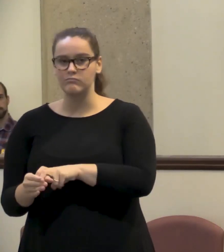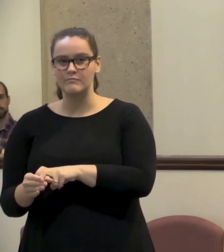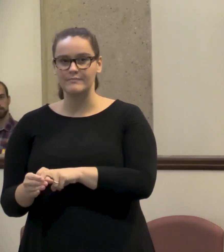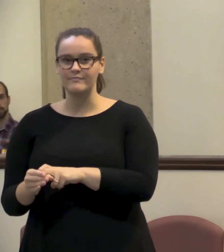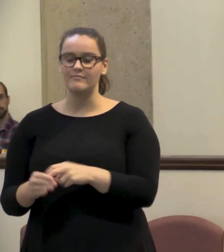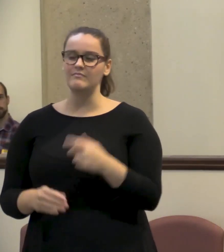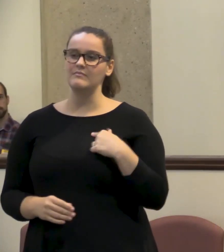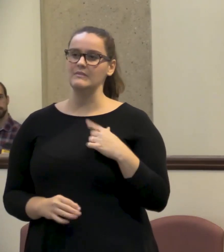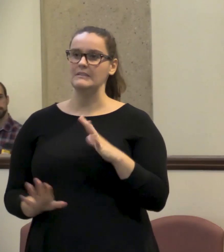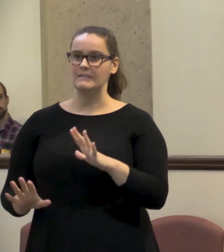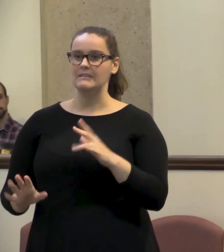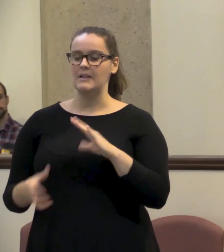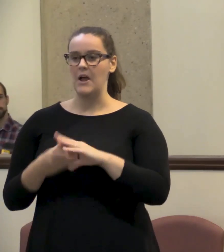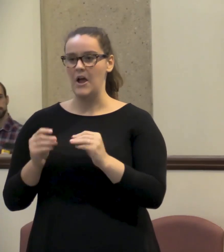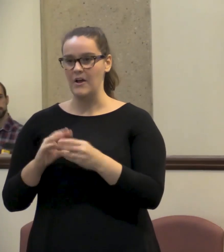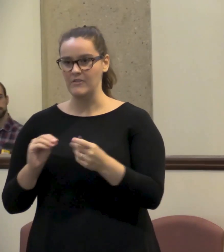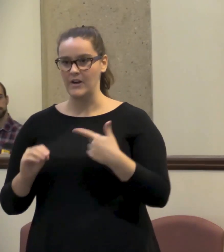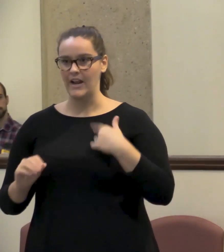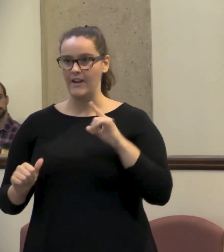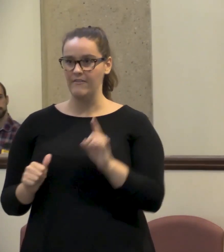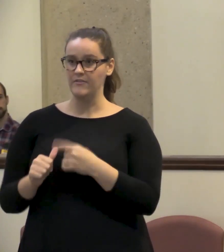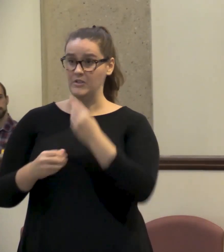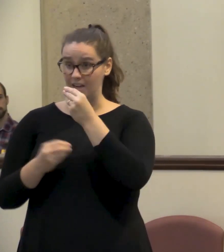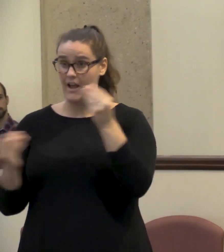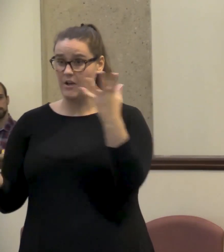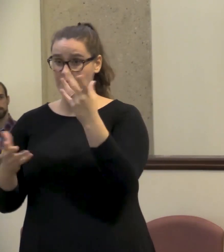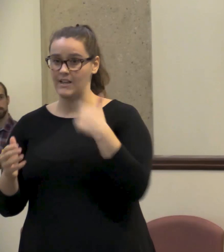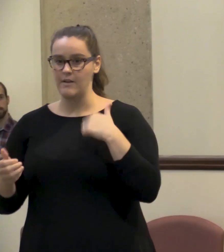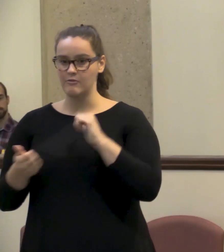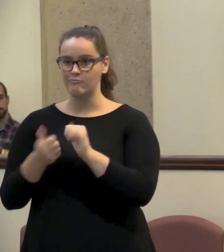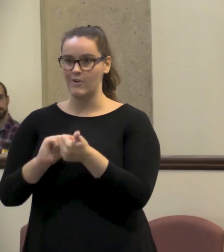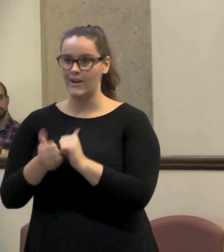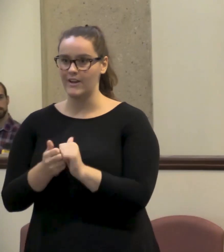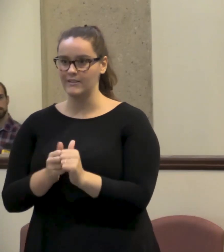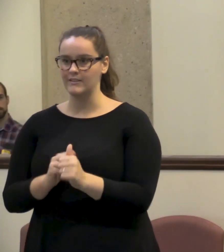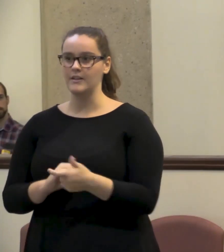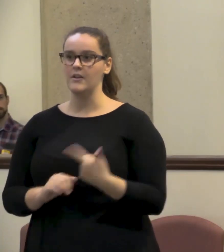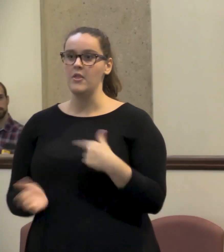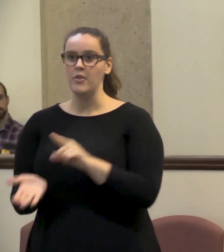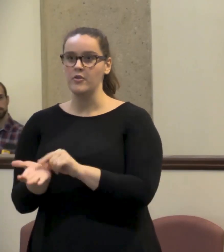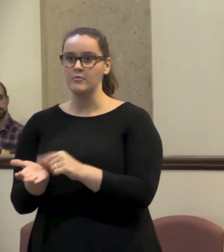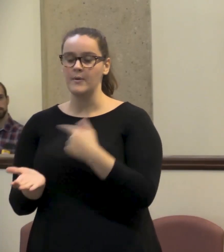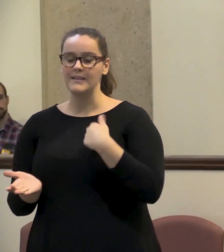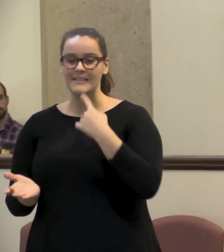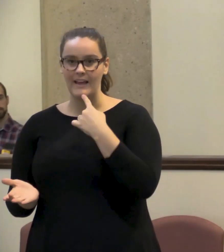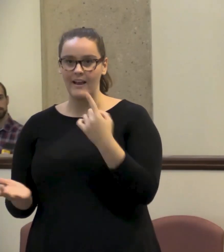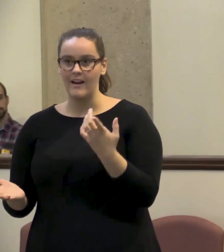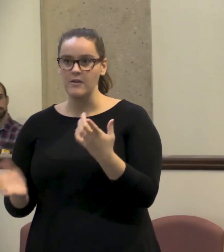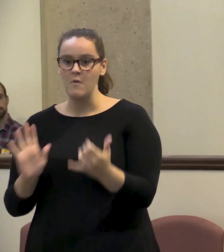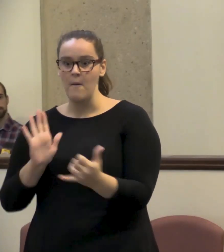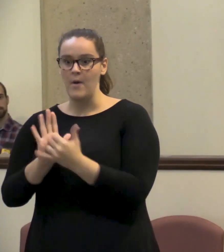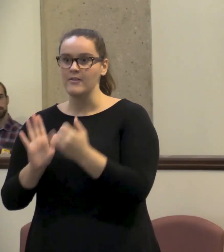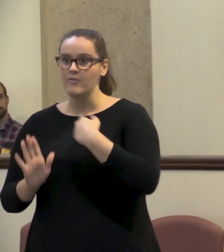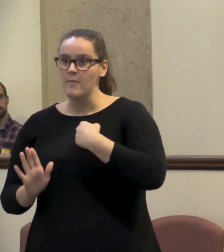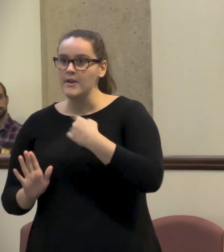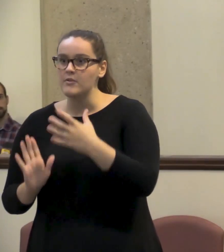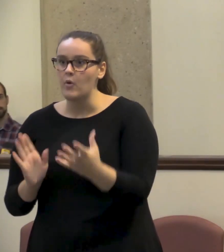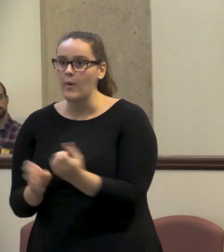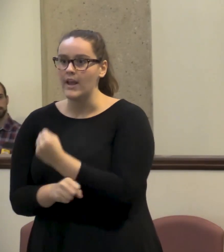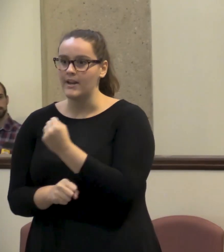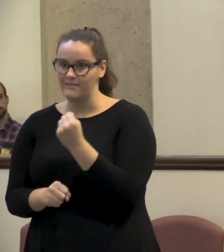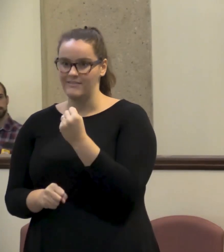first announced, there was a pundit quote in the Washington Post who said, Raskin's chances of victory are considered impossible. And 9 months later, we